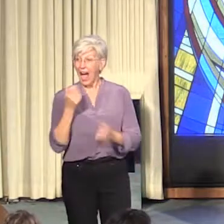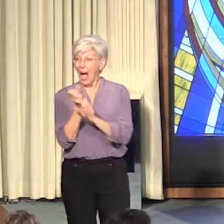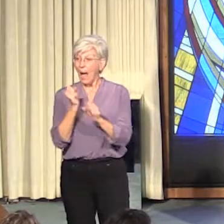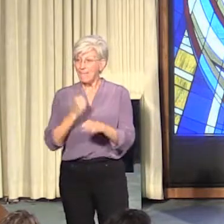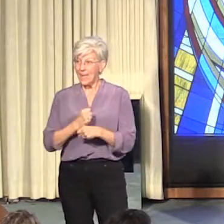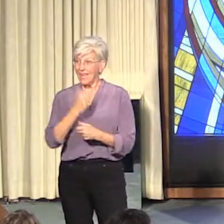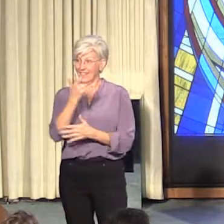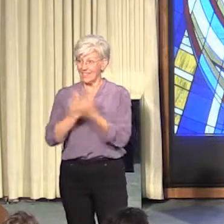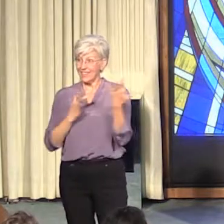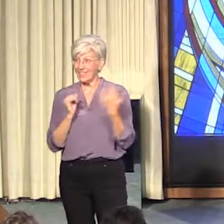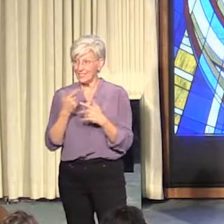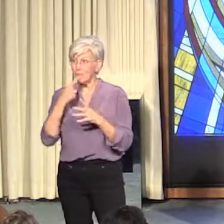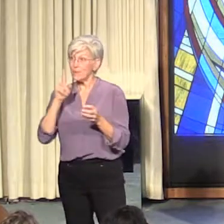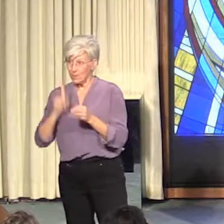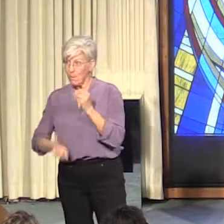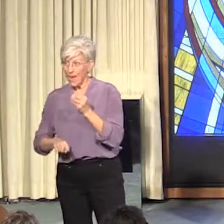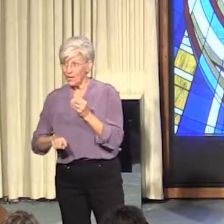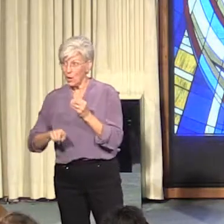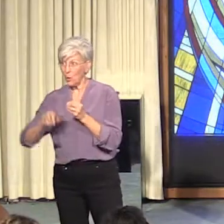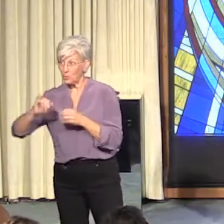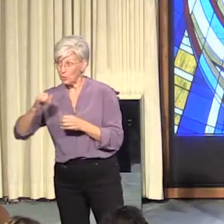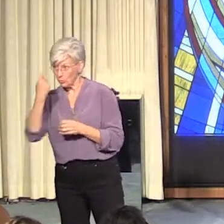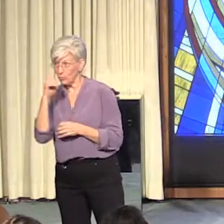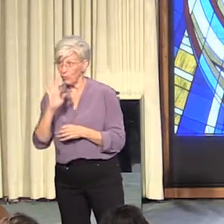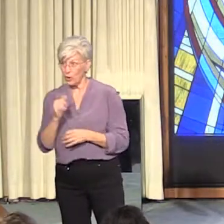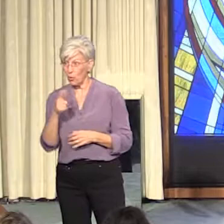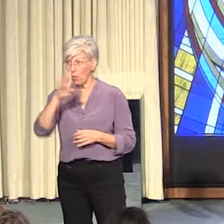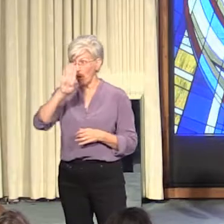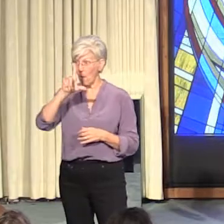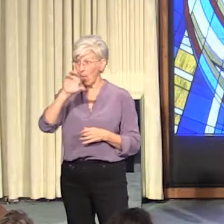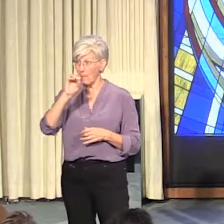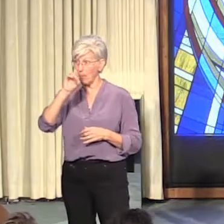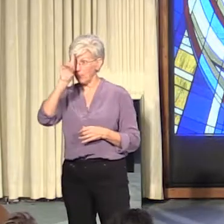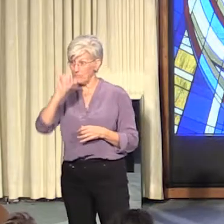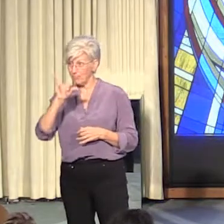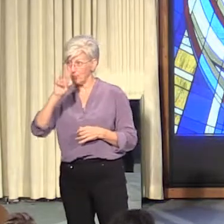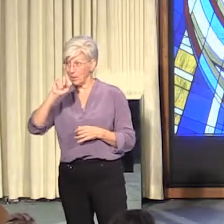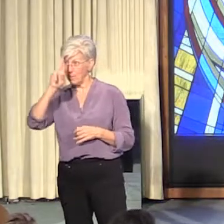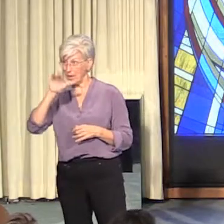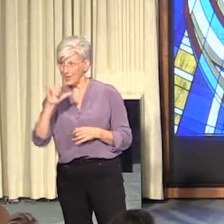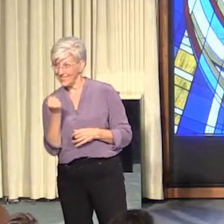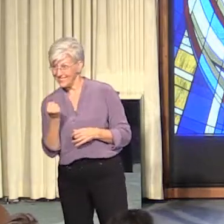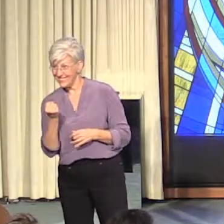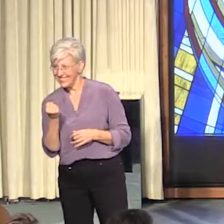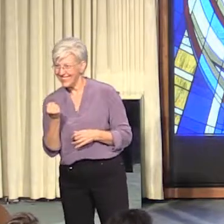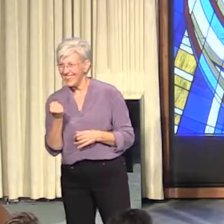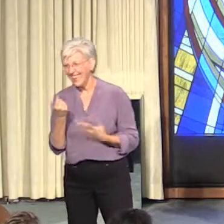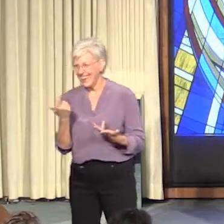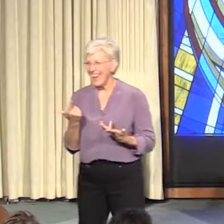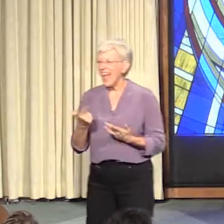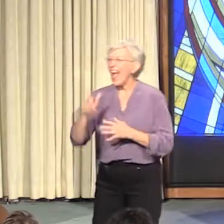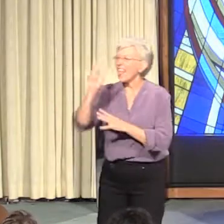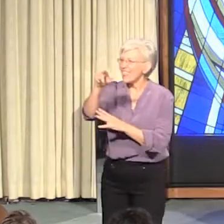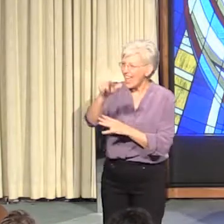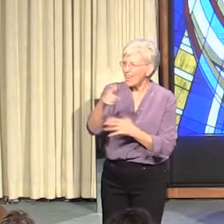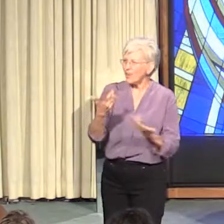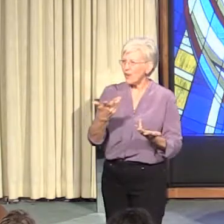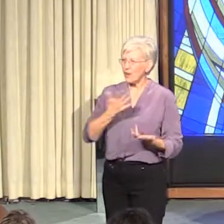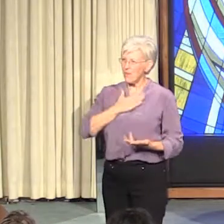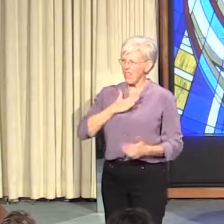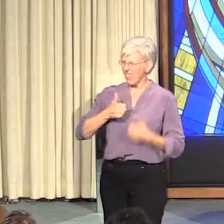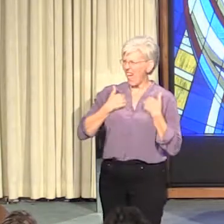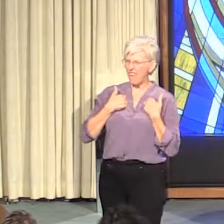I'm not making this up, okay? Later in life, I'm in my 30s, and you know, I've gained some baby